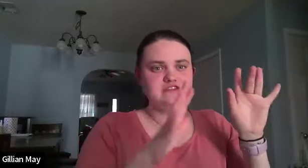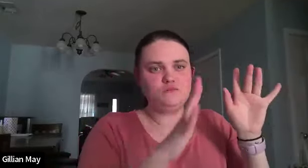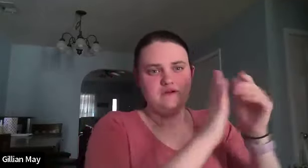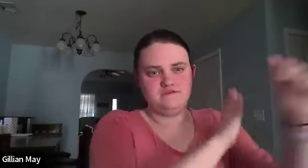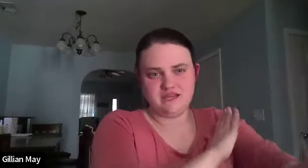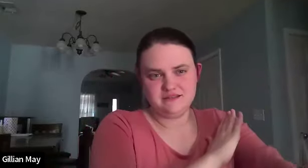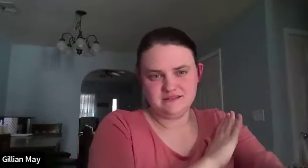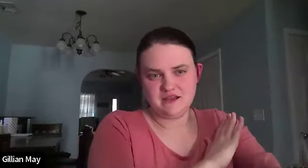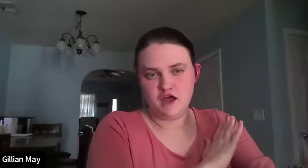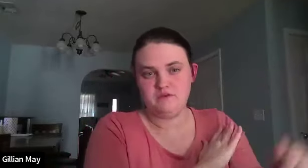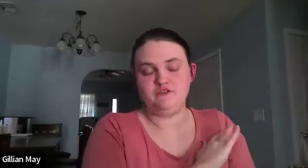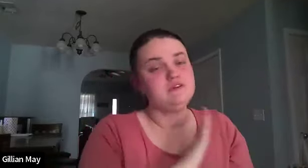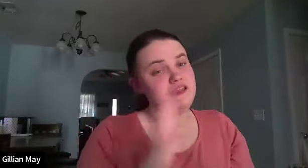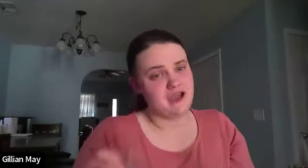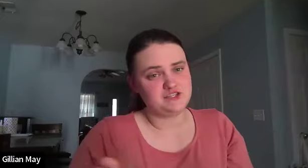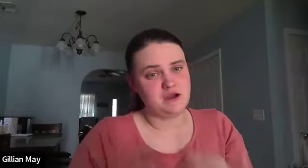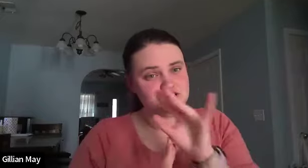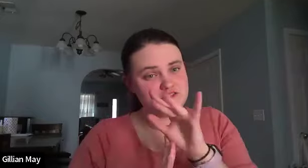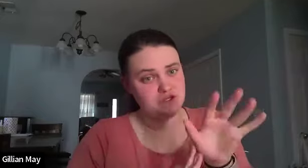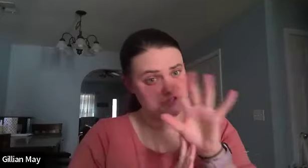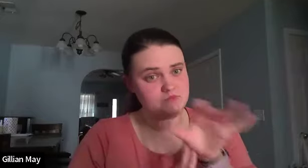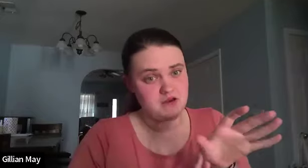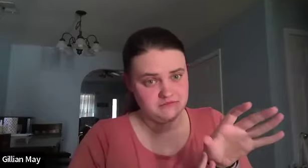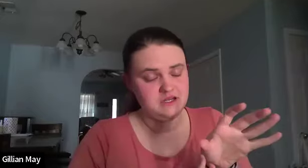more advanced. If you really had to, I would just finger spell.